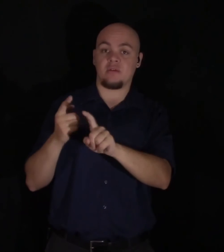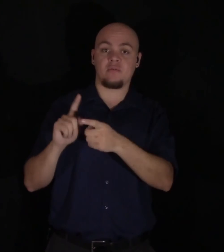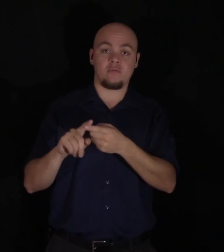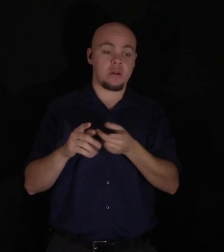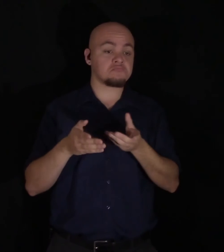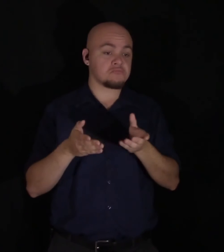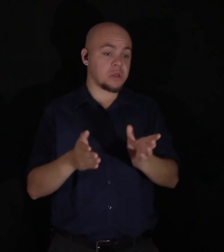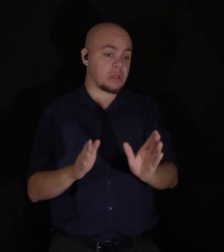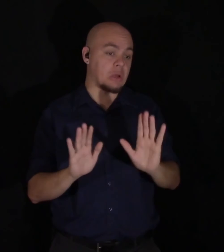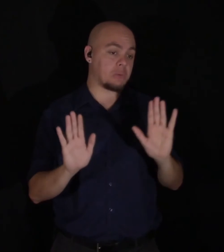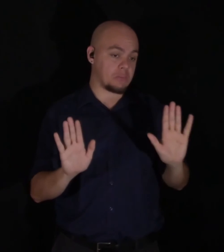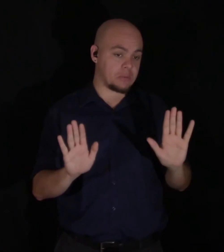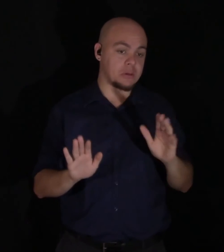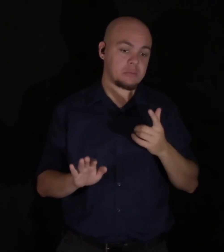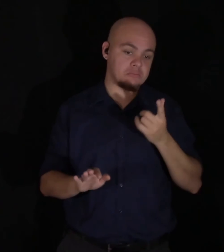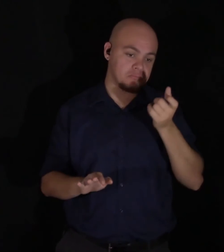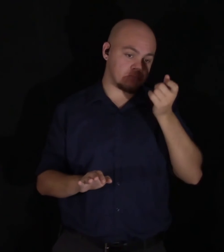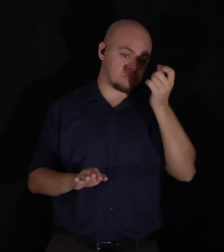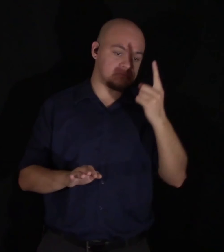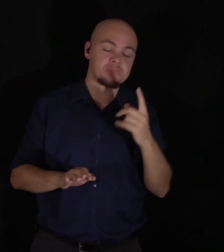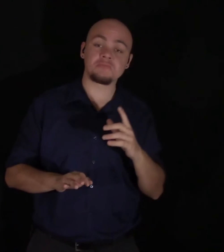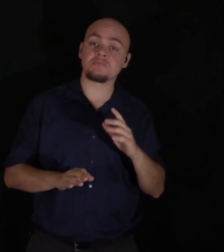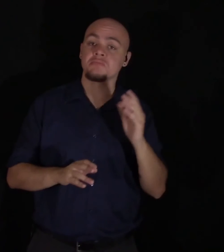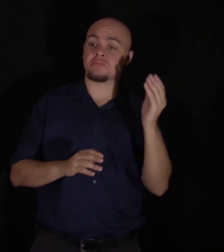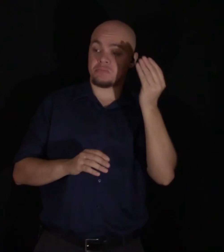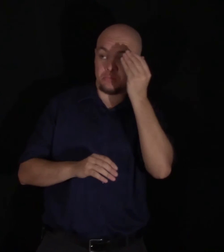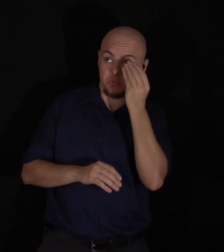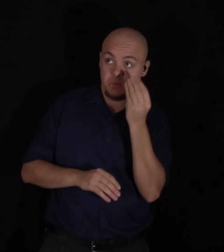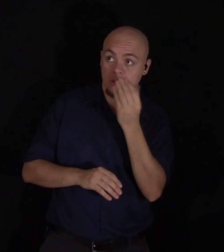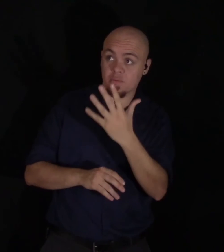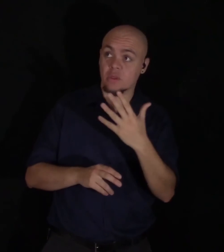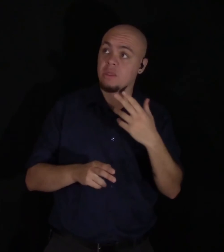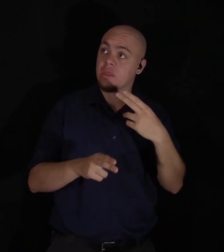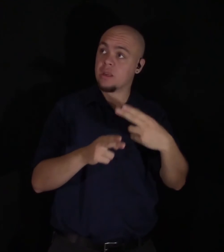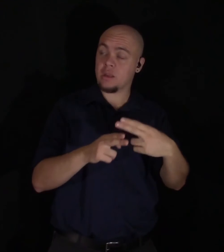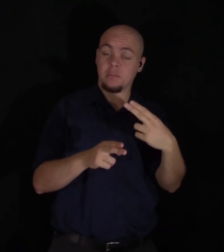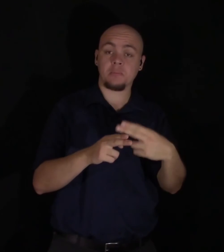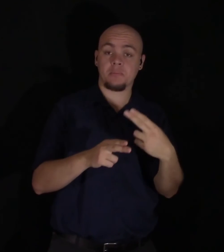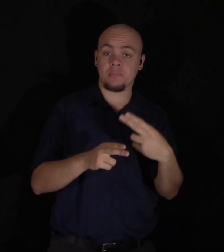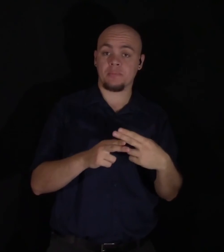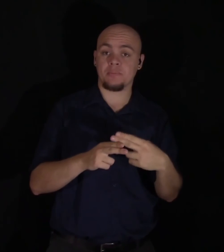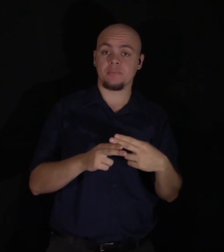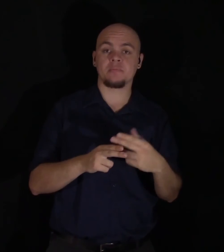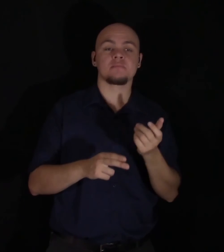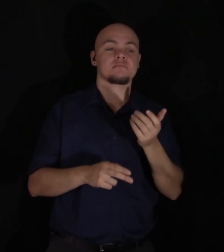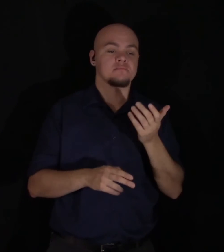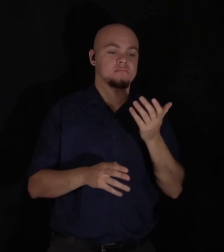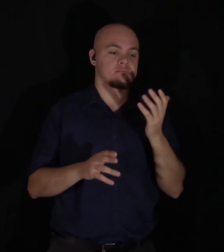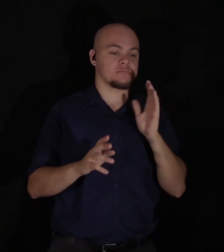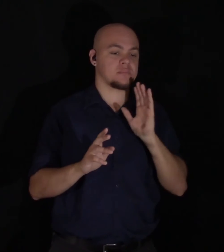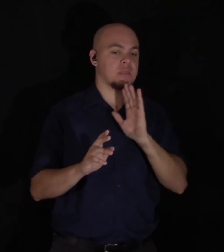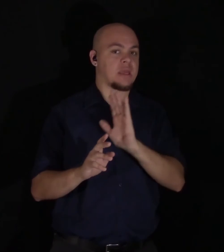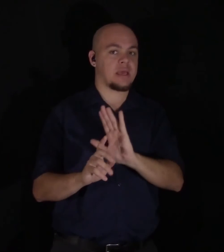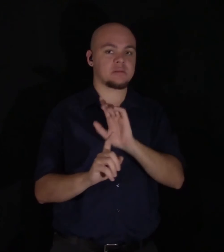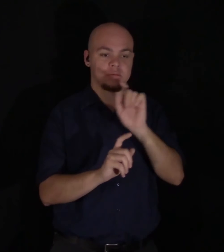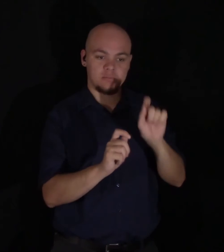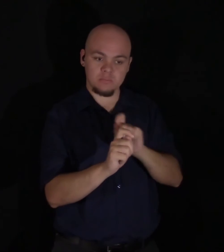suppliant, and on being informed of the name of her lover, instantly abandoned his pursuit. He